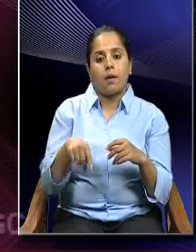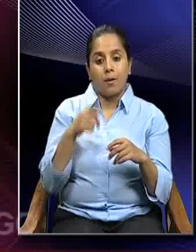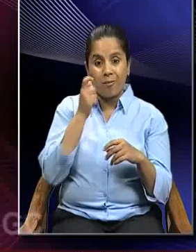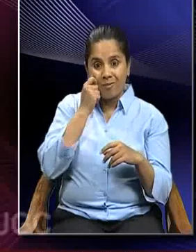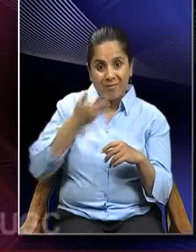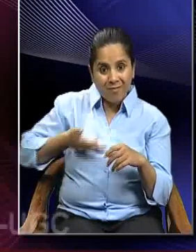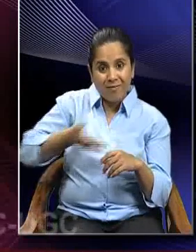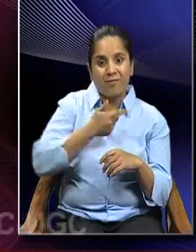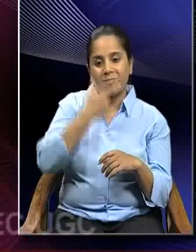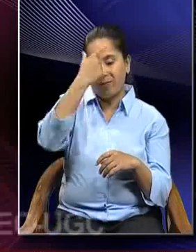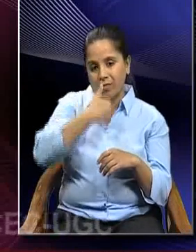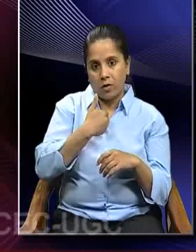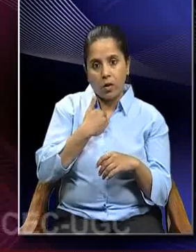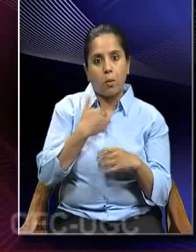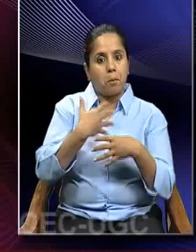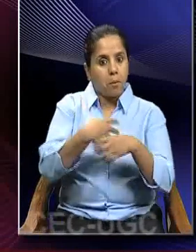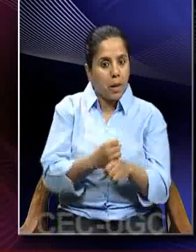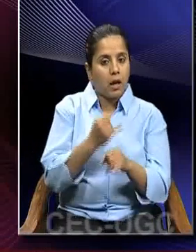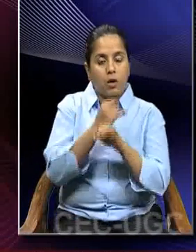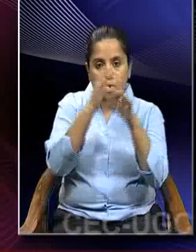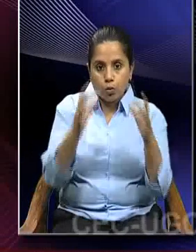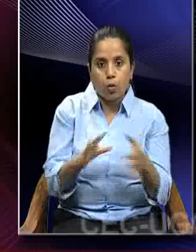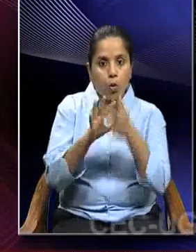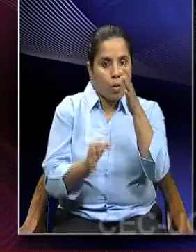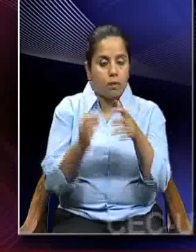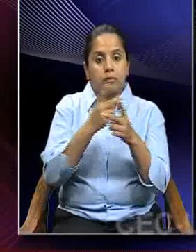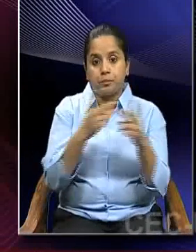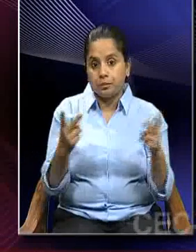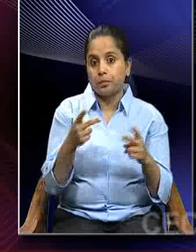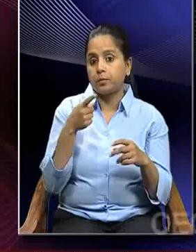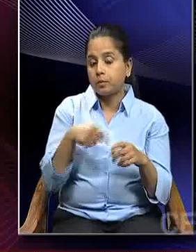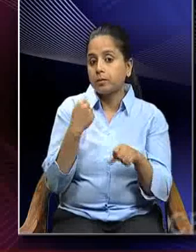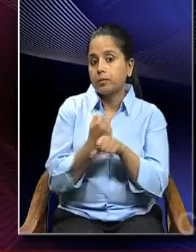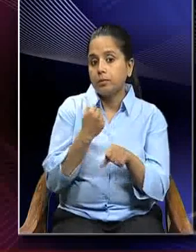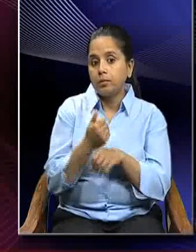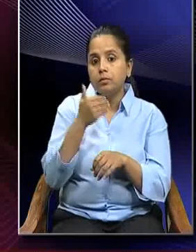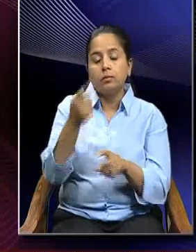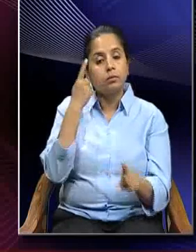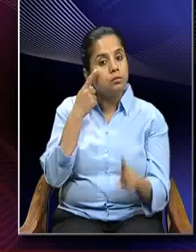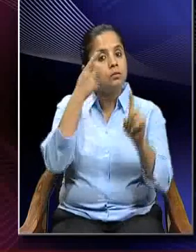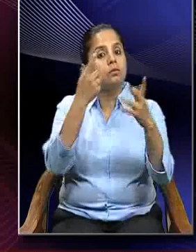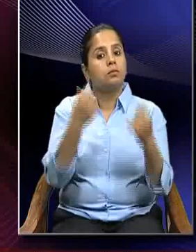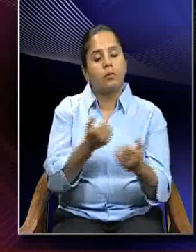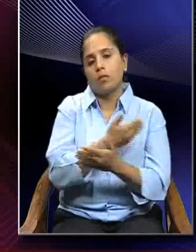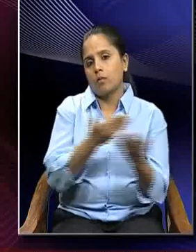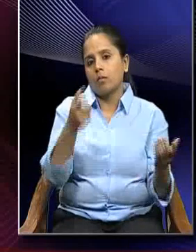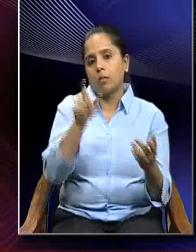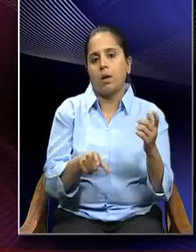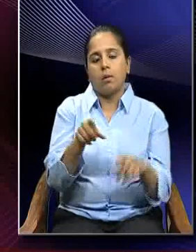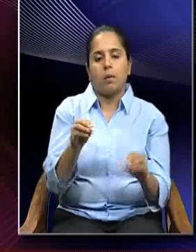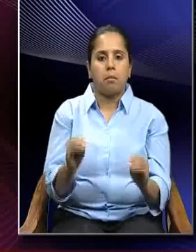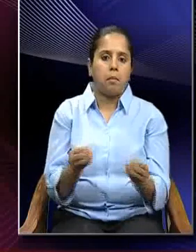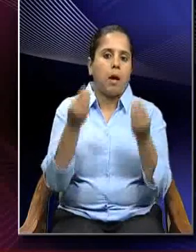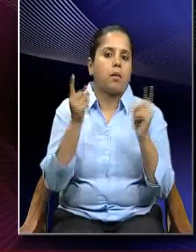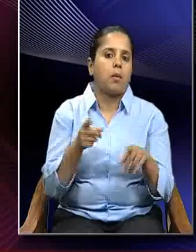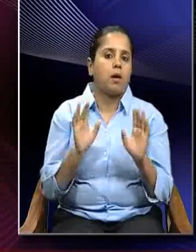things, man-made institutions and organizations, is to work towards the goal of everybody's welfare.